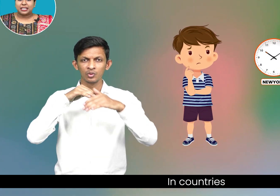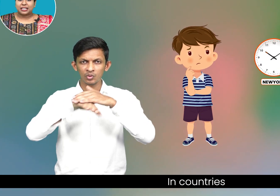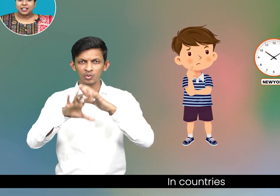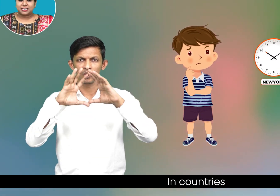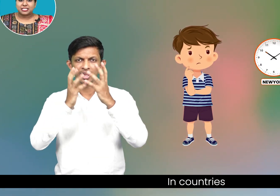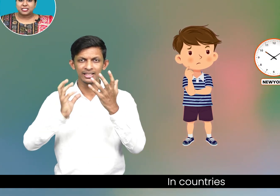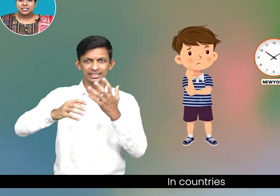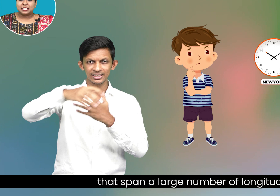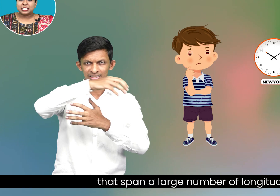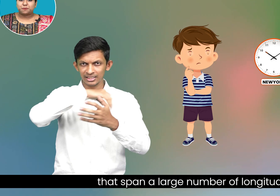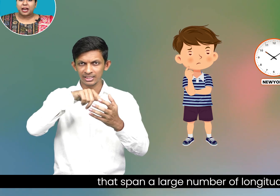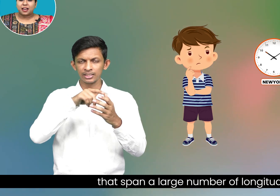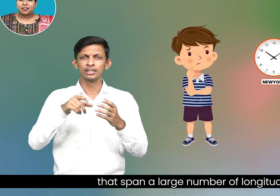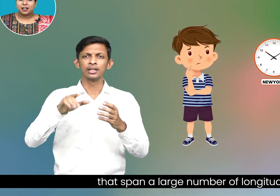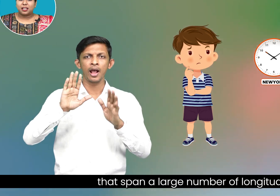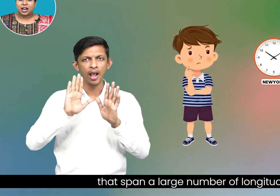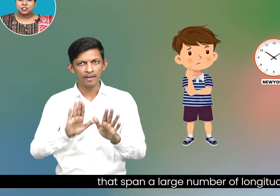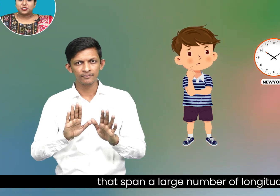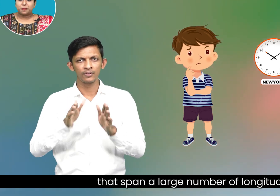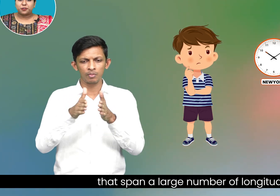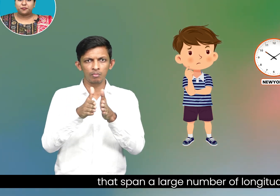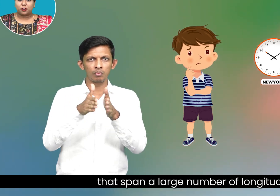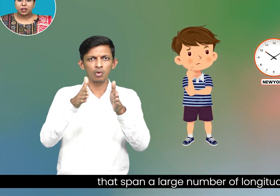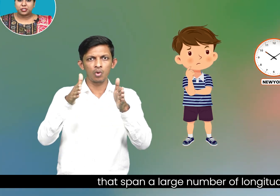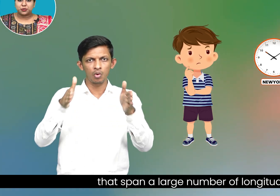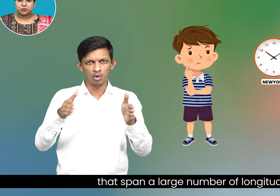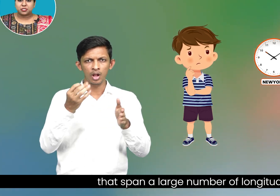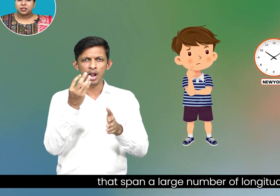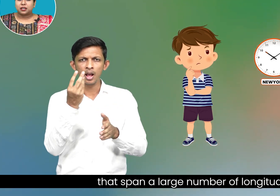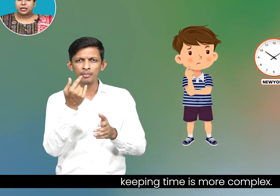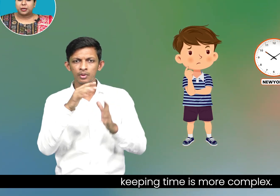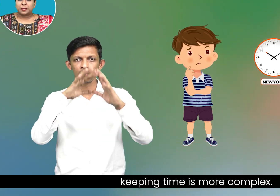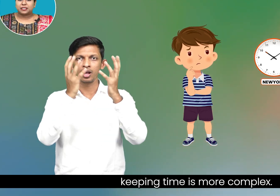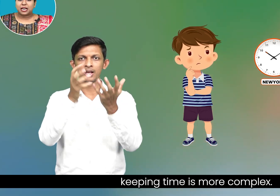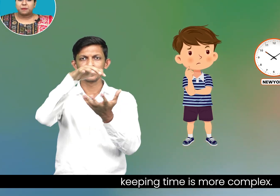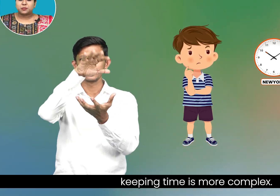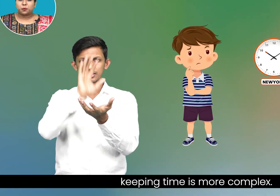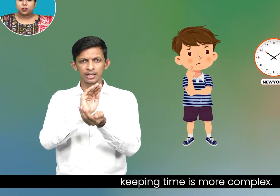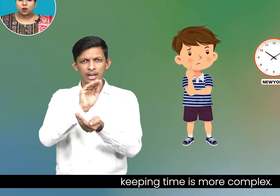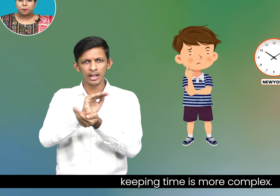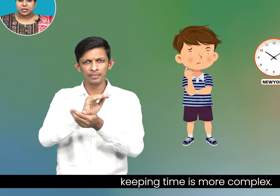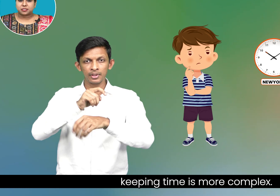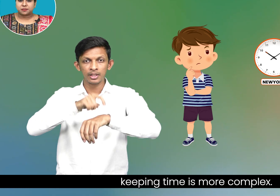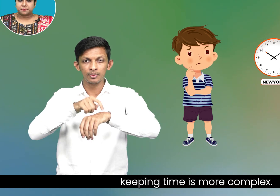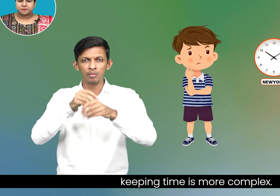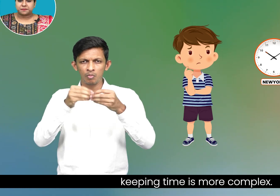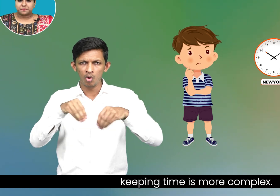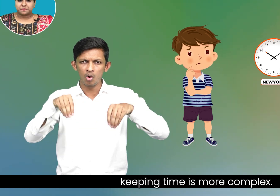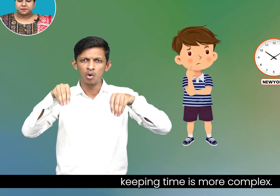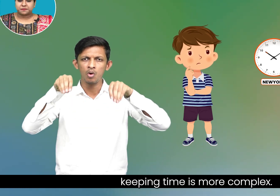In countries that span a large number of longitudes, keeping time is more complex.